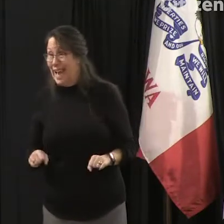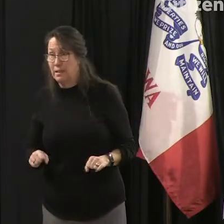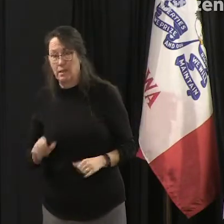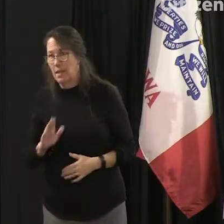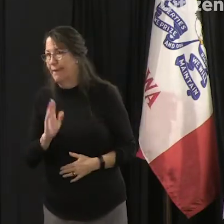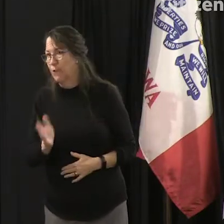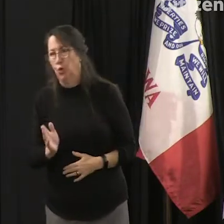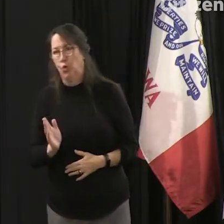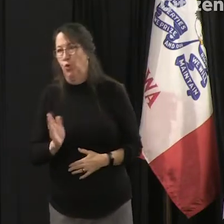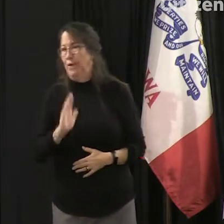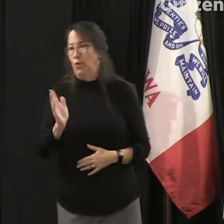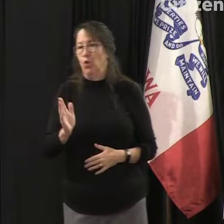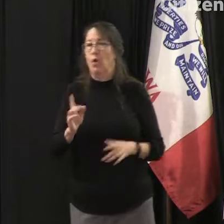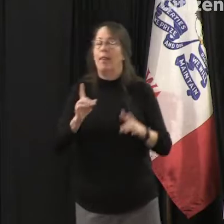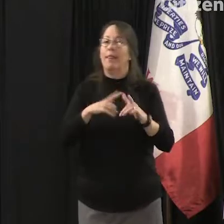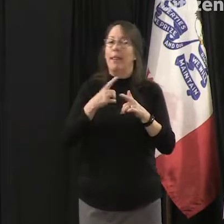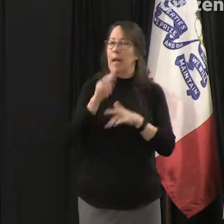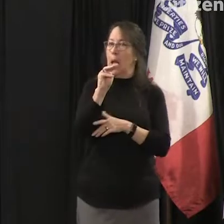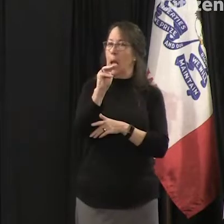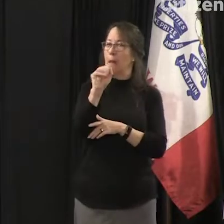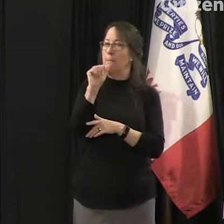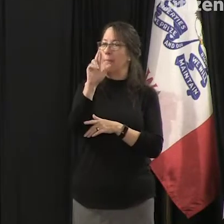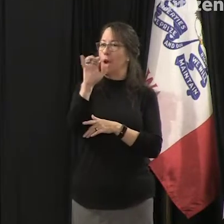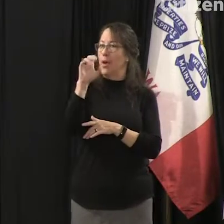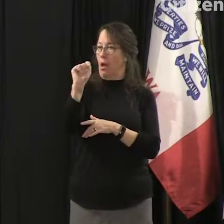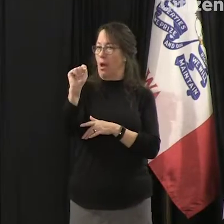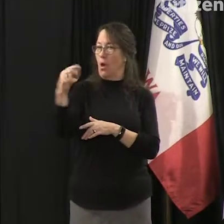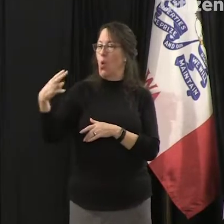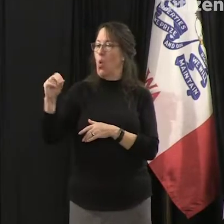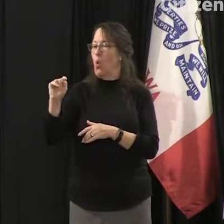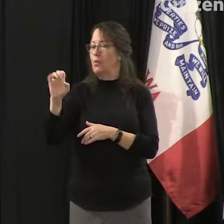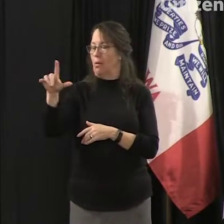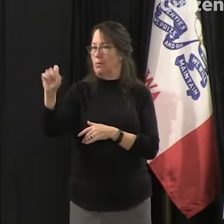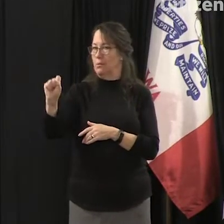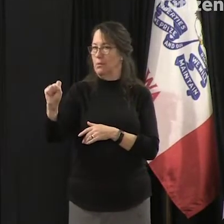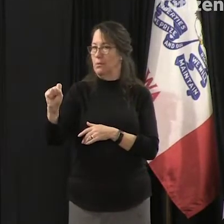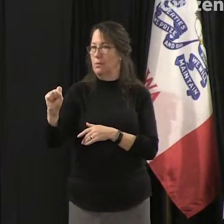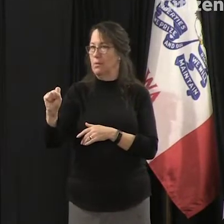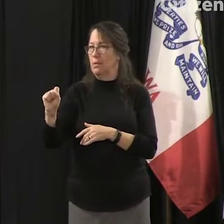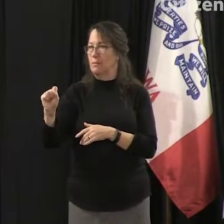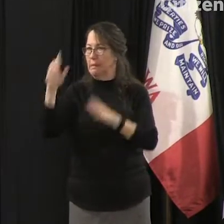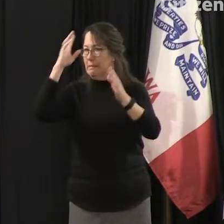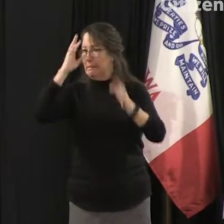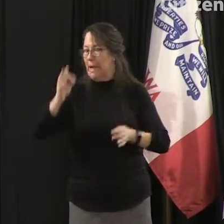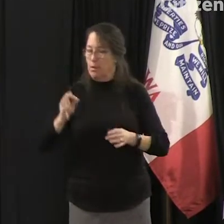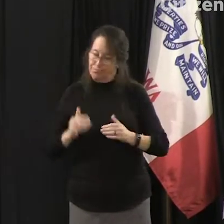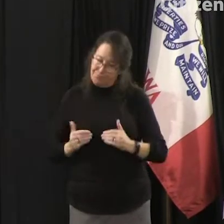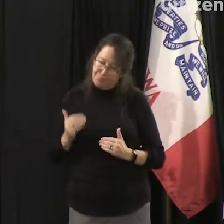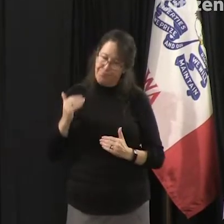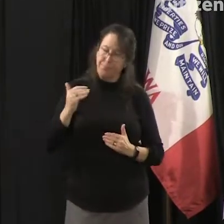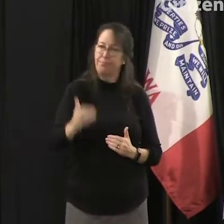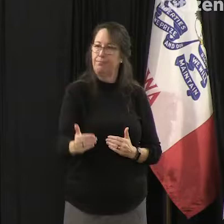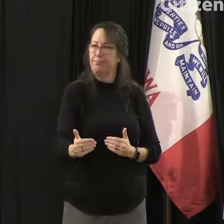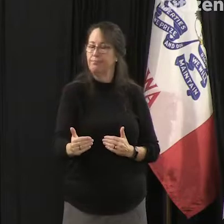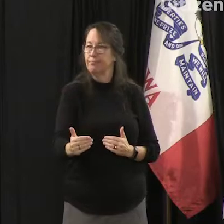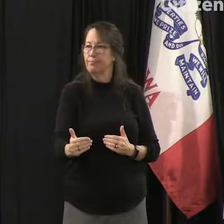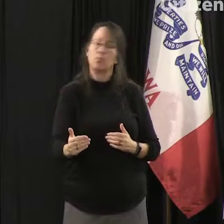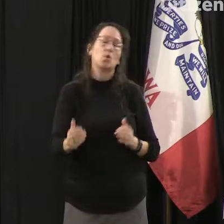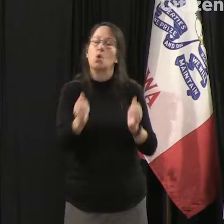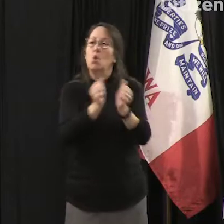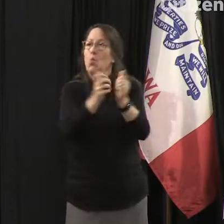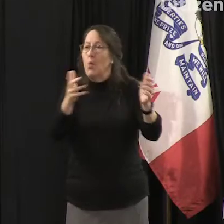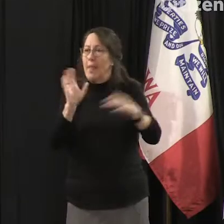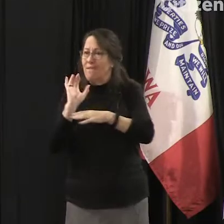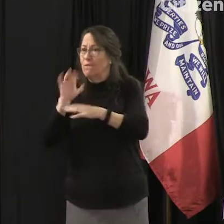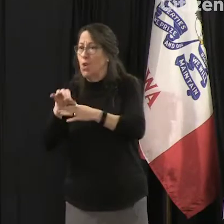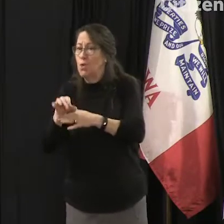get it done. Then Marriott Hotels decided to step forward, and without